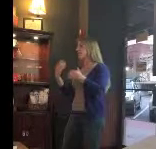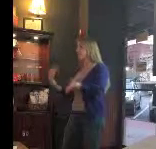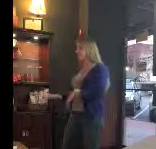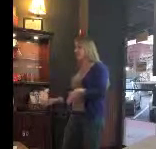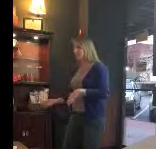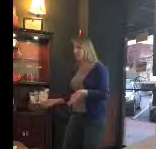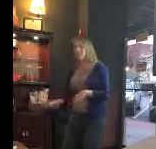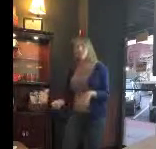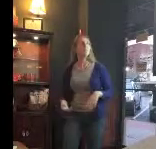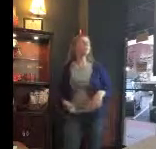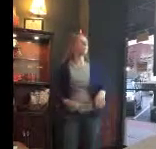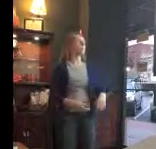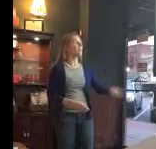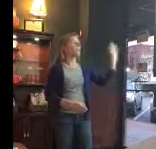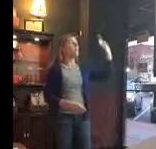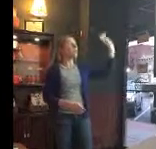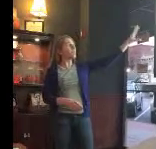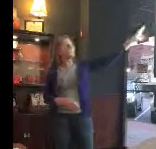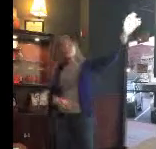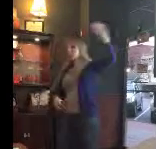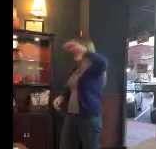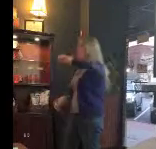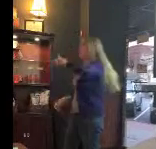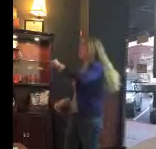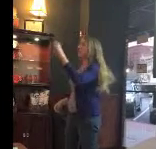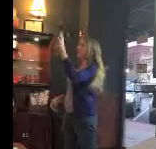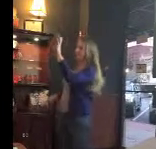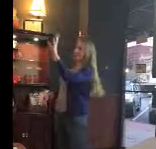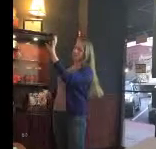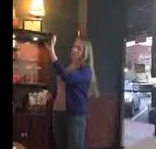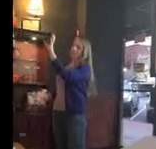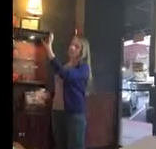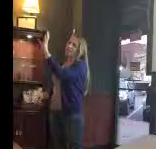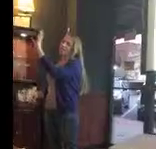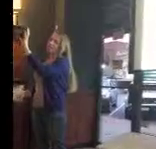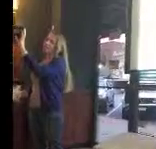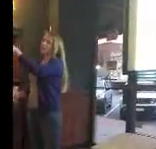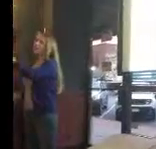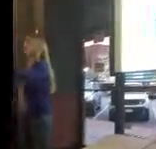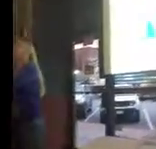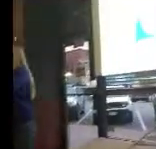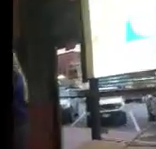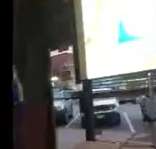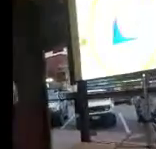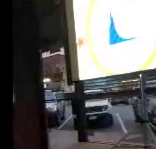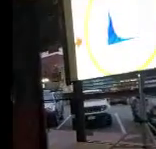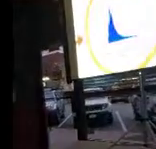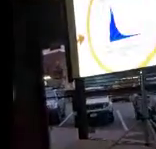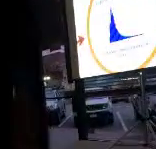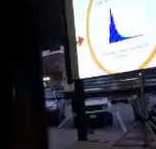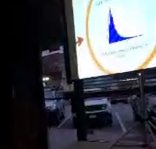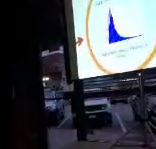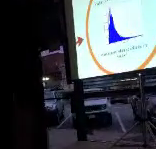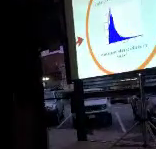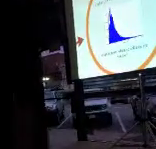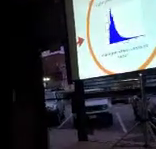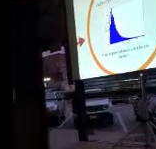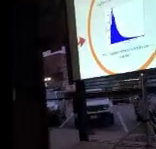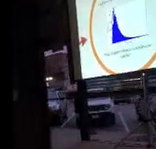is it something different? Okay. What this graph is showing us is the theory and the understanding, the accepted idea is that every day when I take